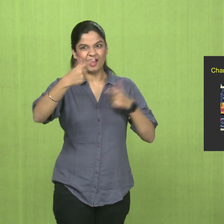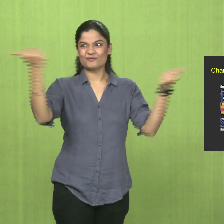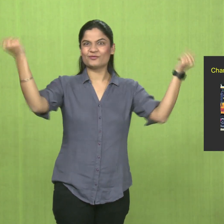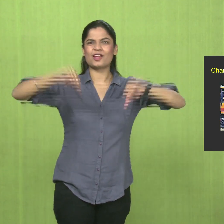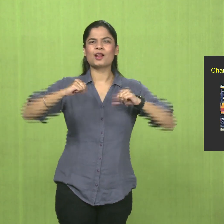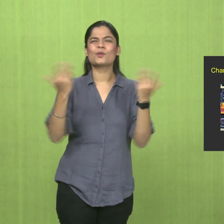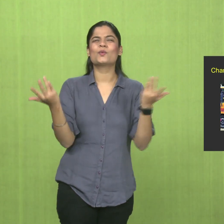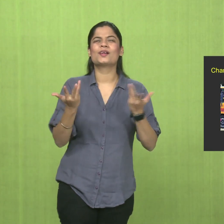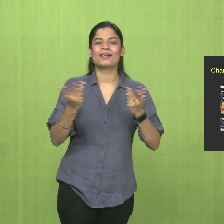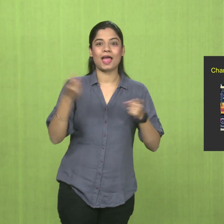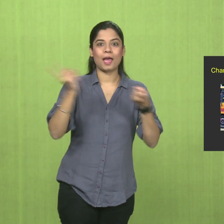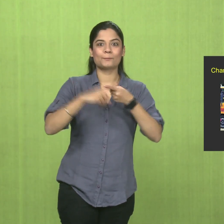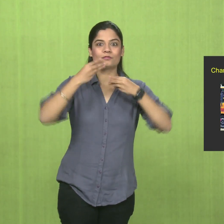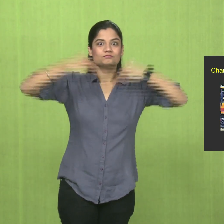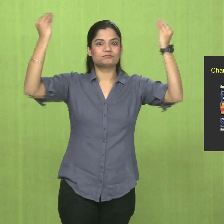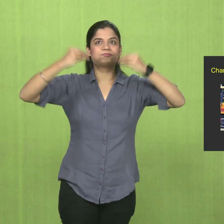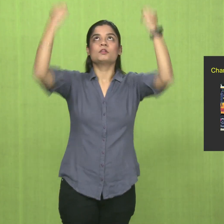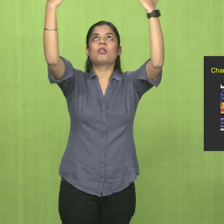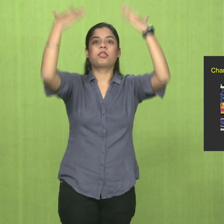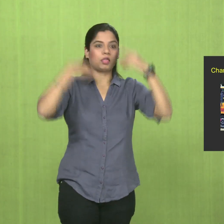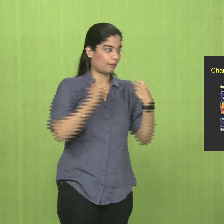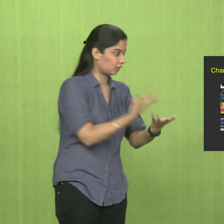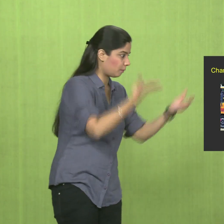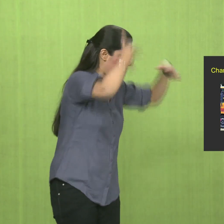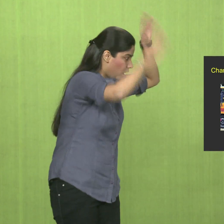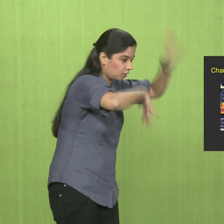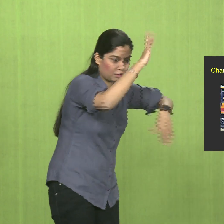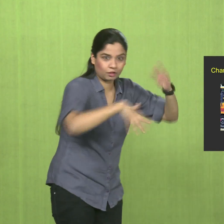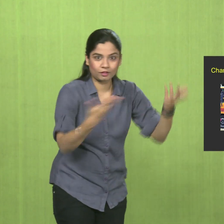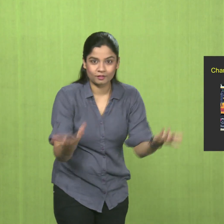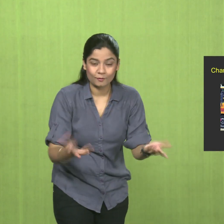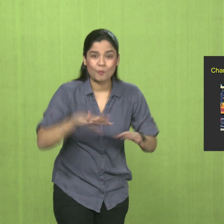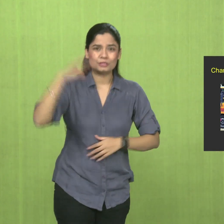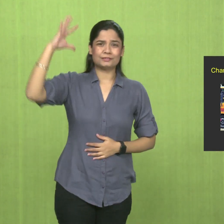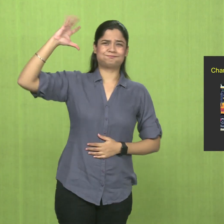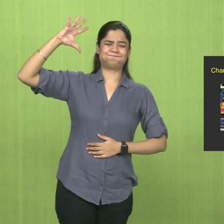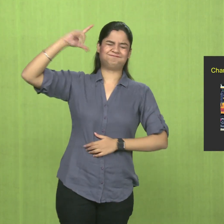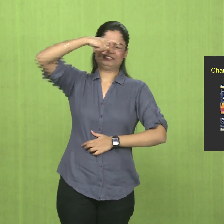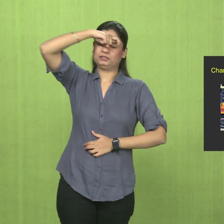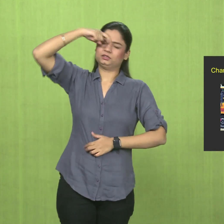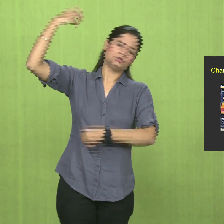survive without shelter? Why? We can't survive. There will be rain. We can't survive without, there will be